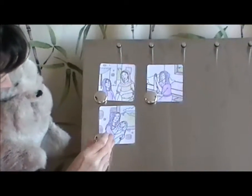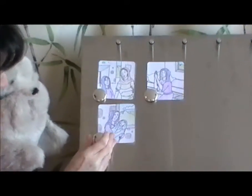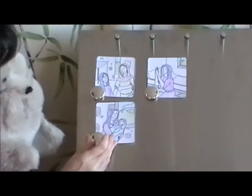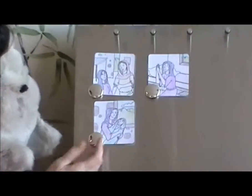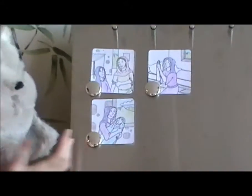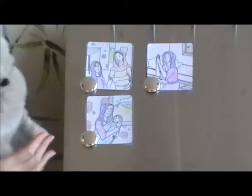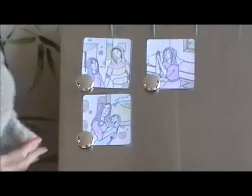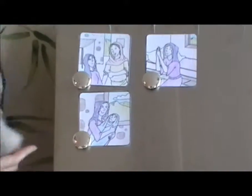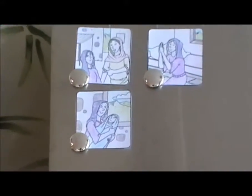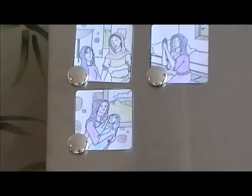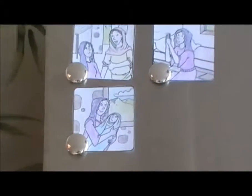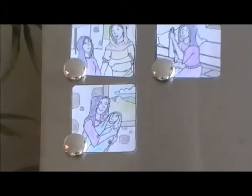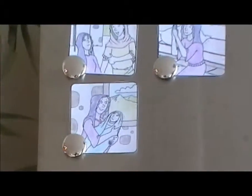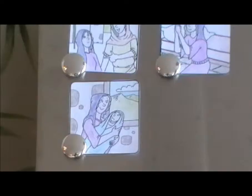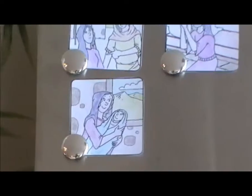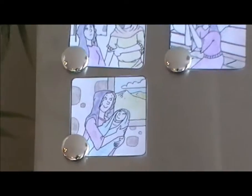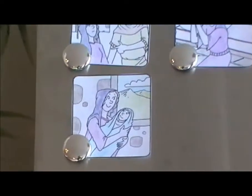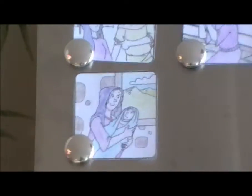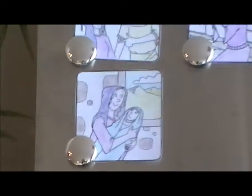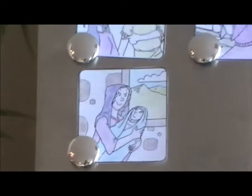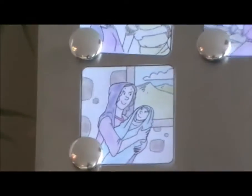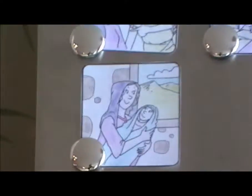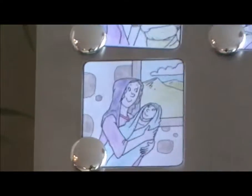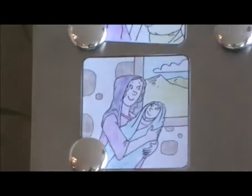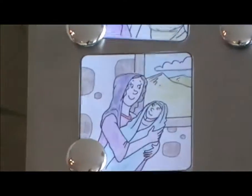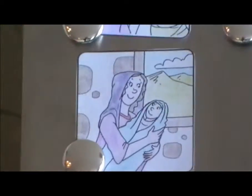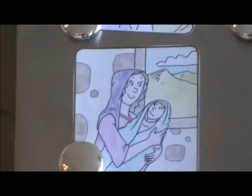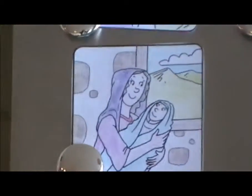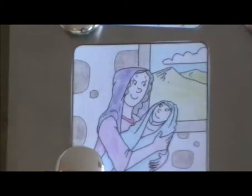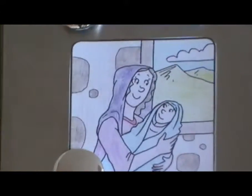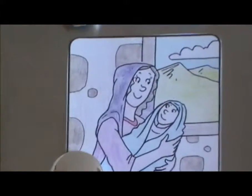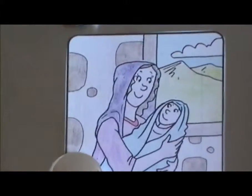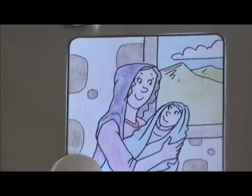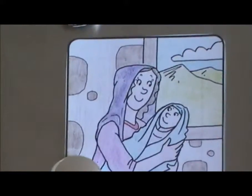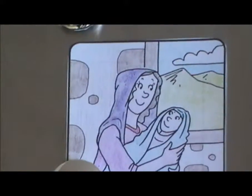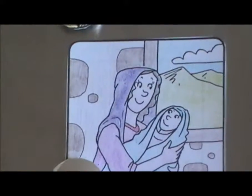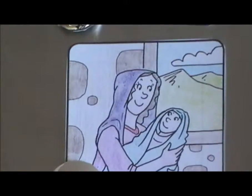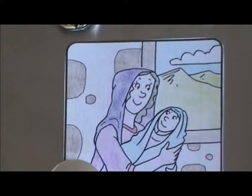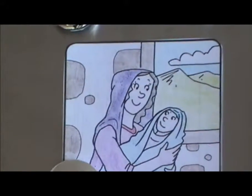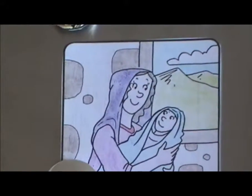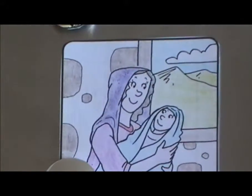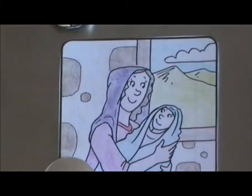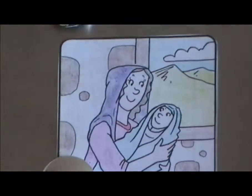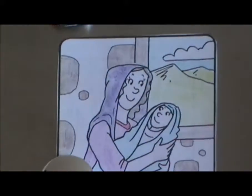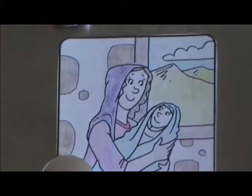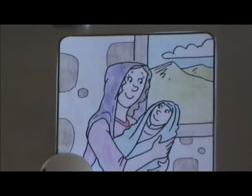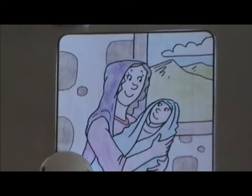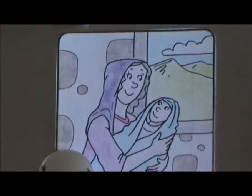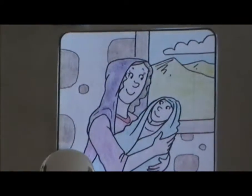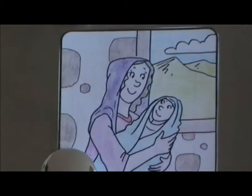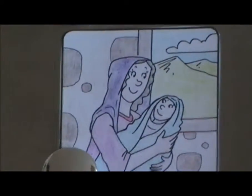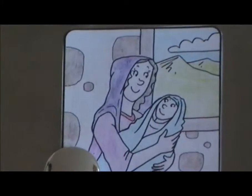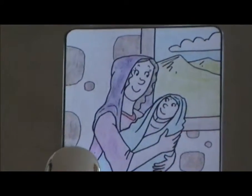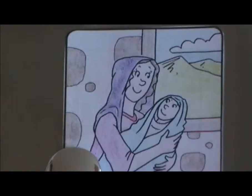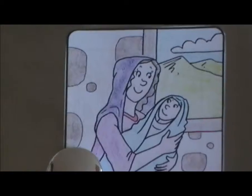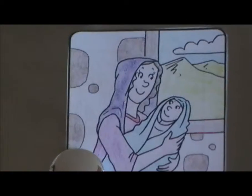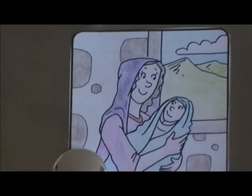Samuel. Now something else I haven't told you, that Hannah told Eli, the priest, that